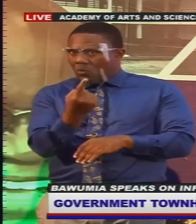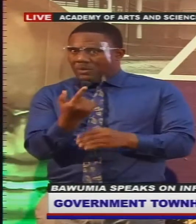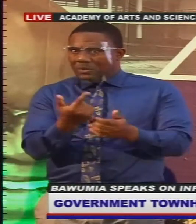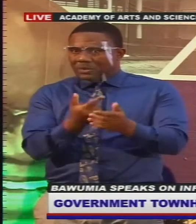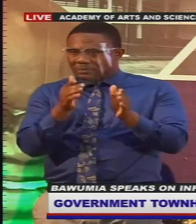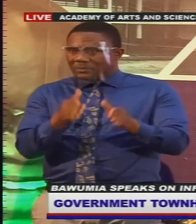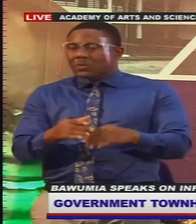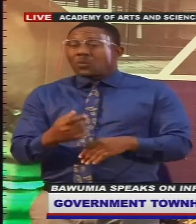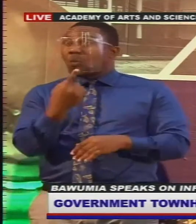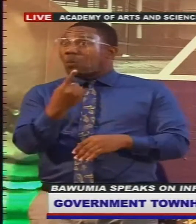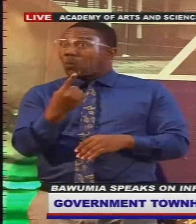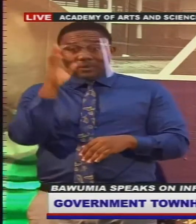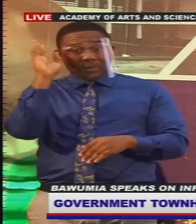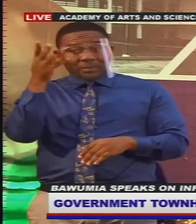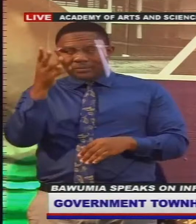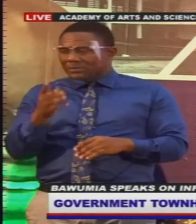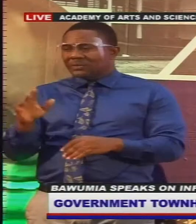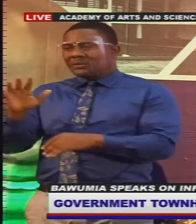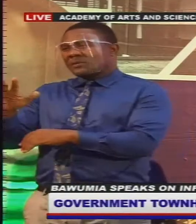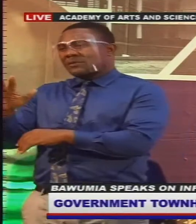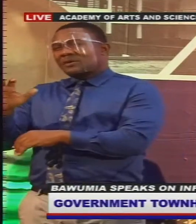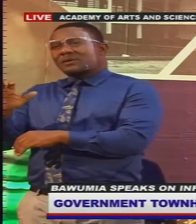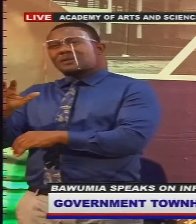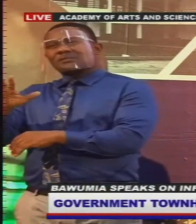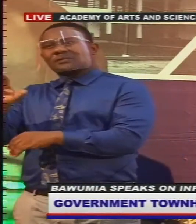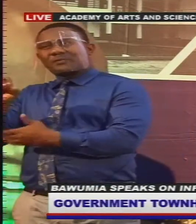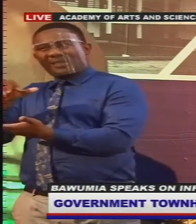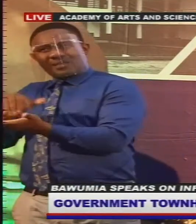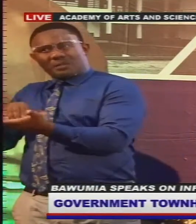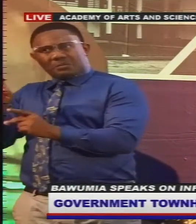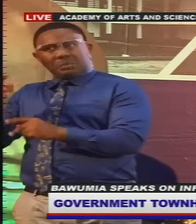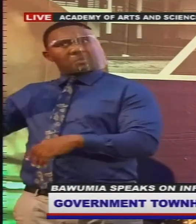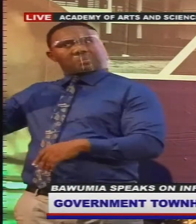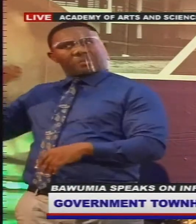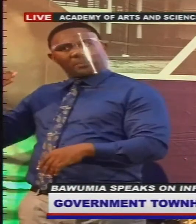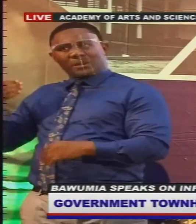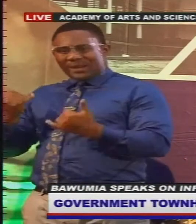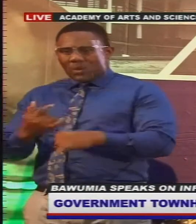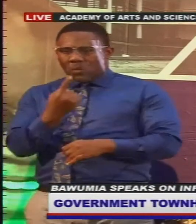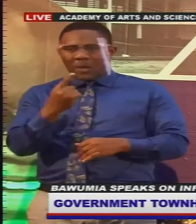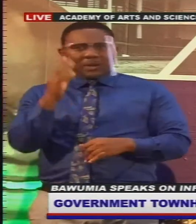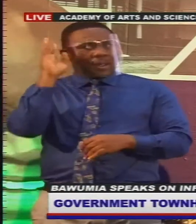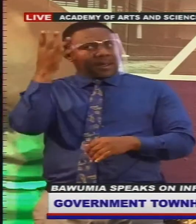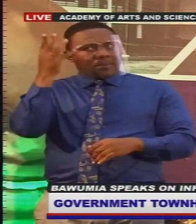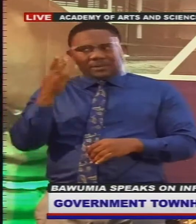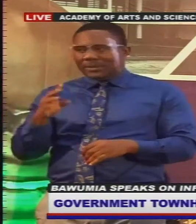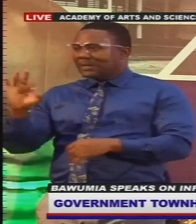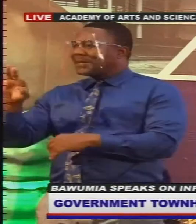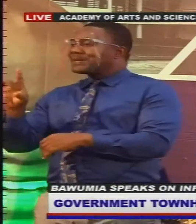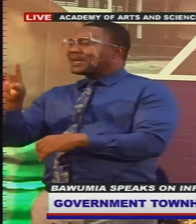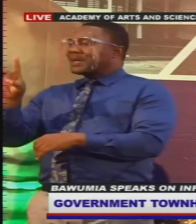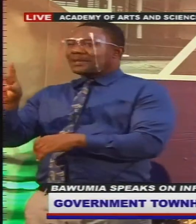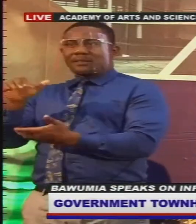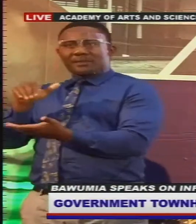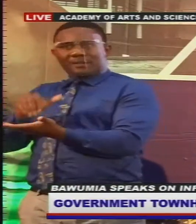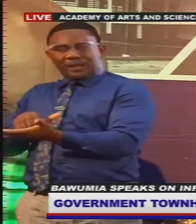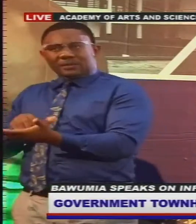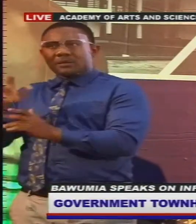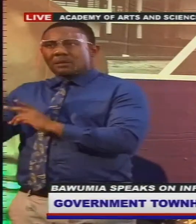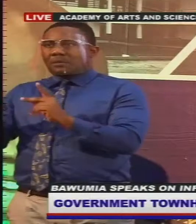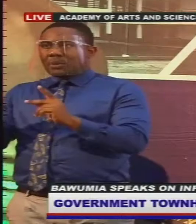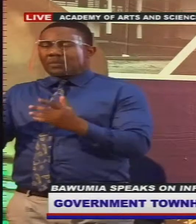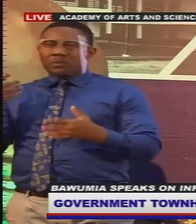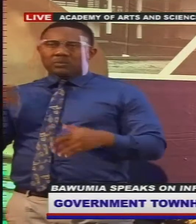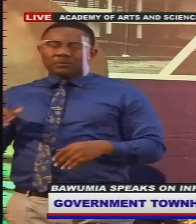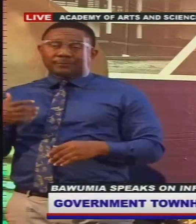1 ambulance to 550,000 people to 1 ambulance to 98,000 people.